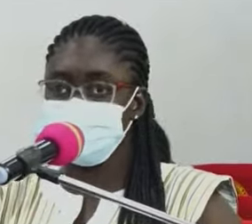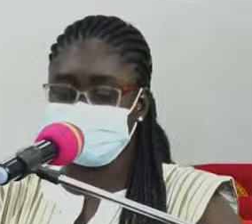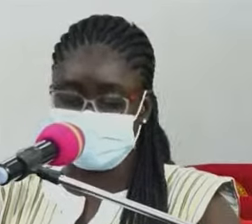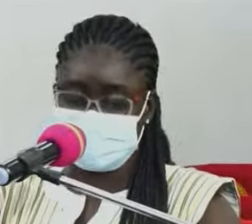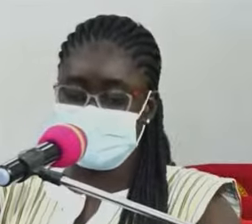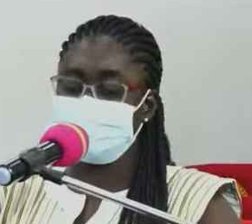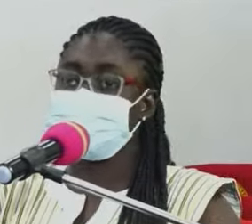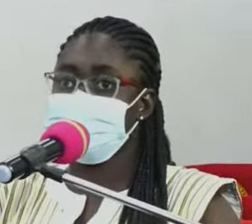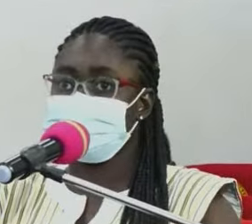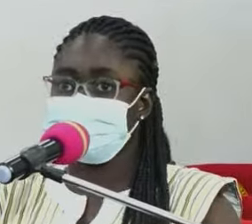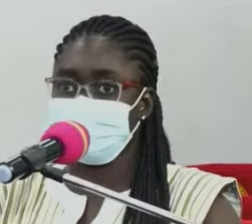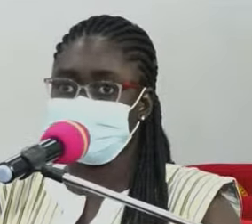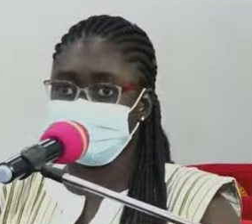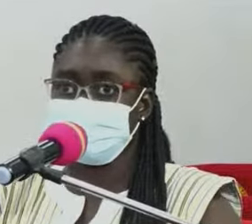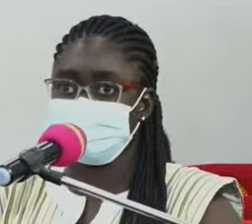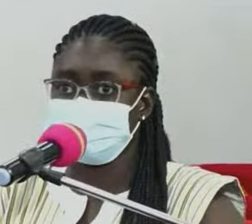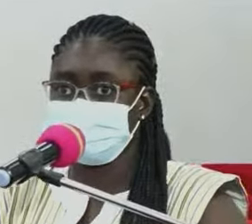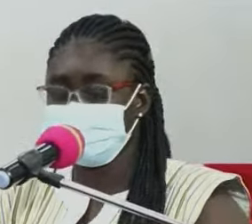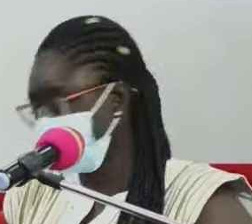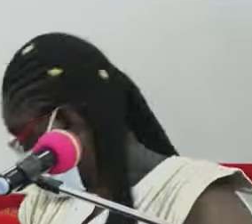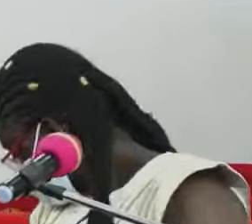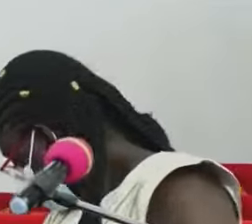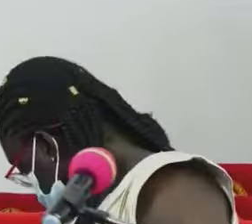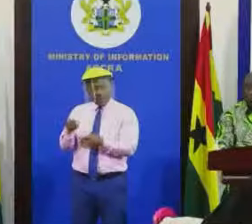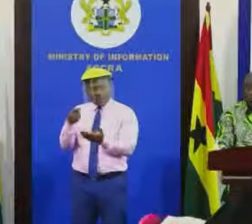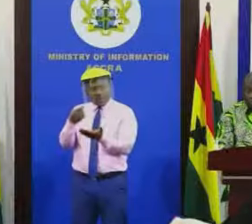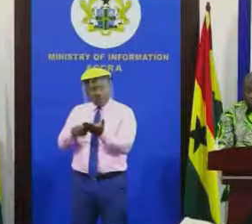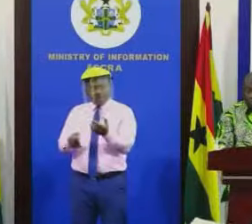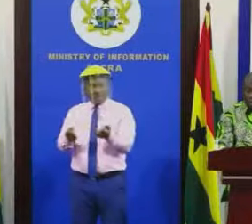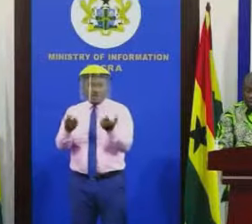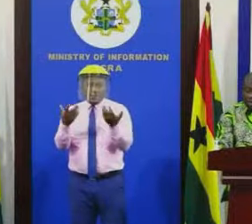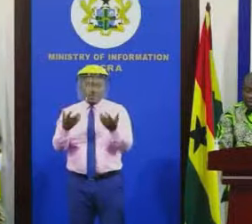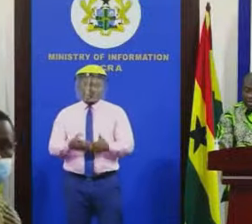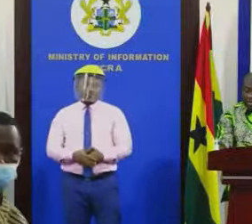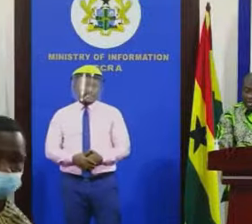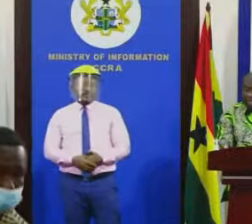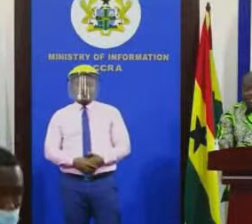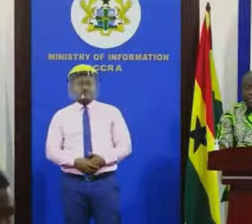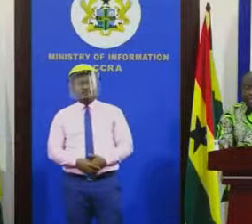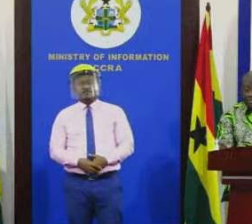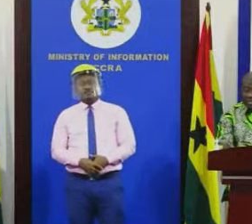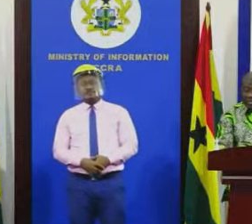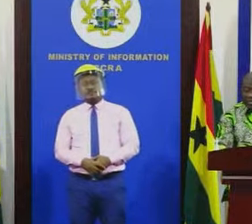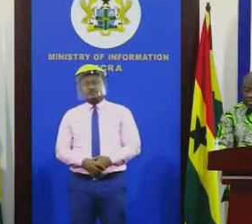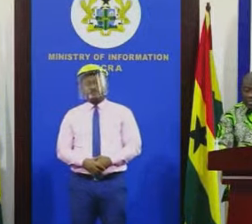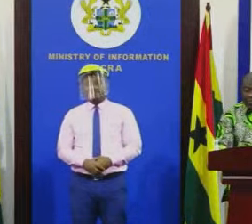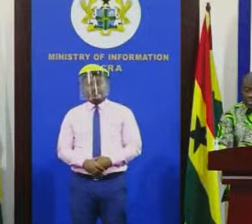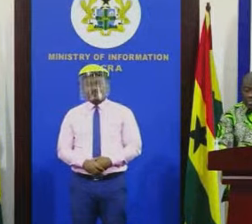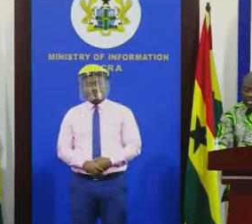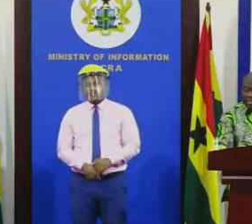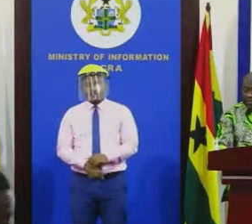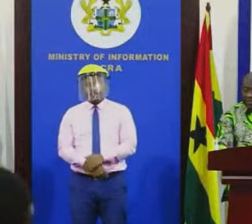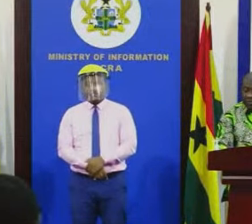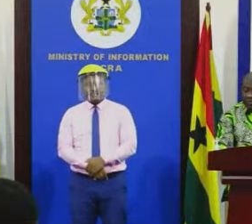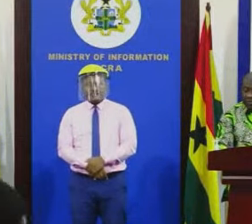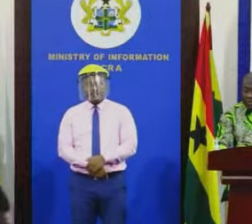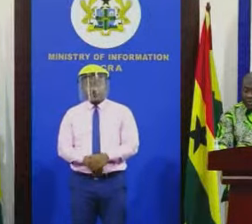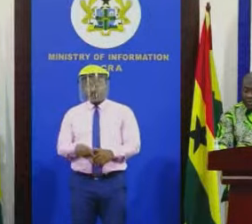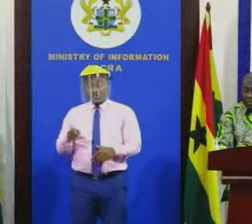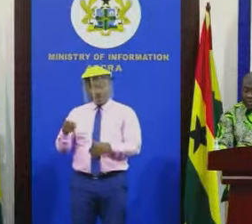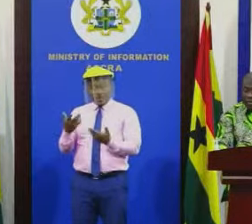them to, and then how much it cost us. So how many trash schemers have you taken delivery